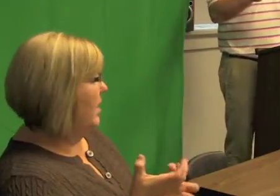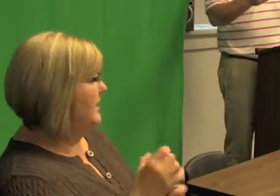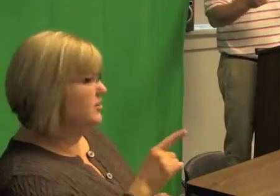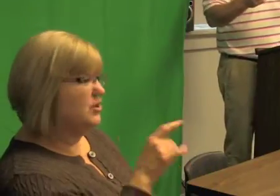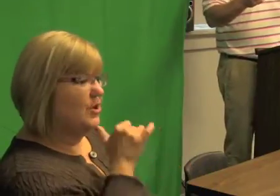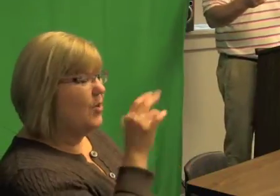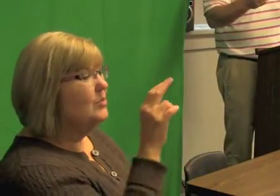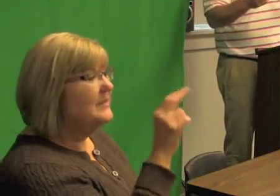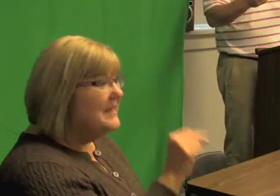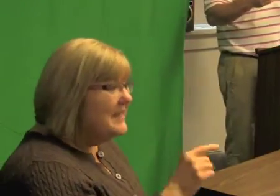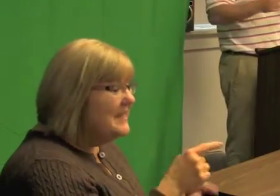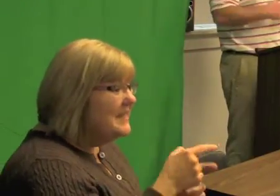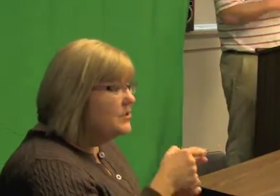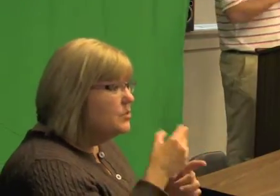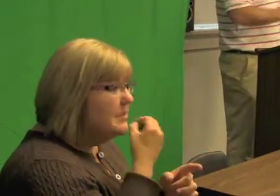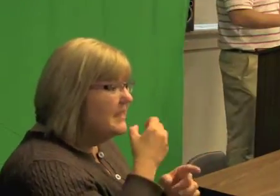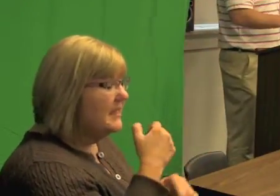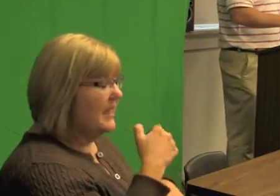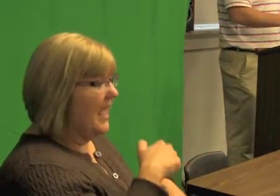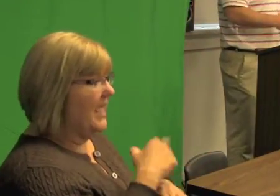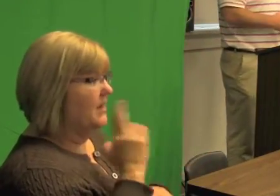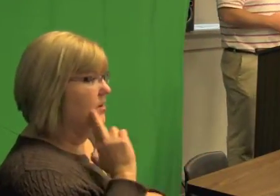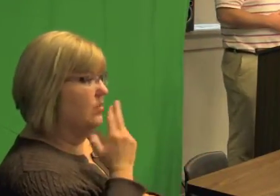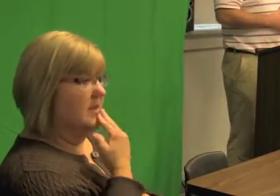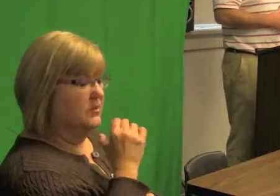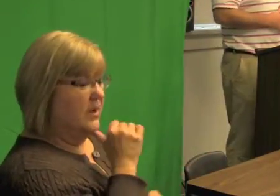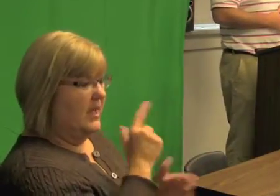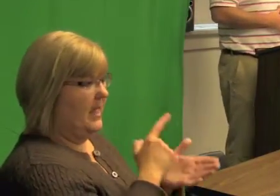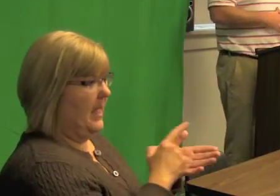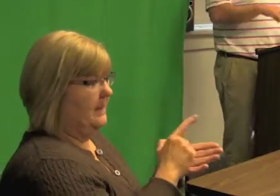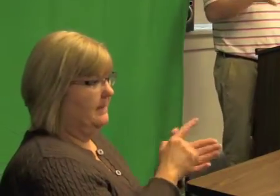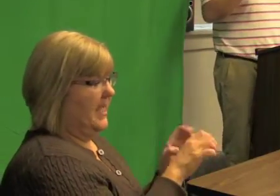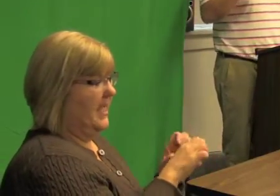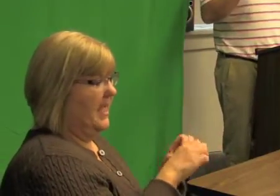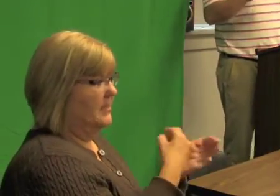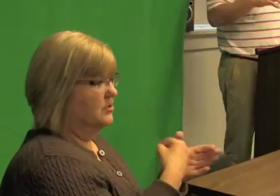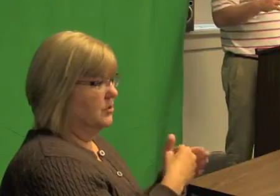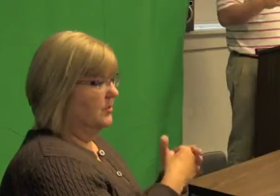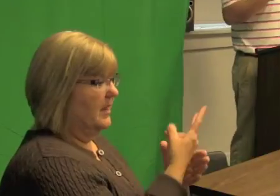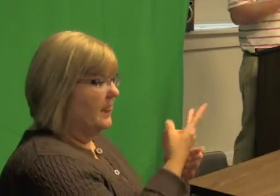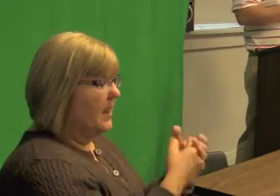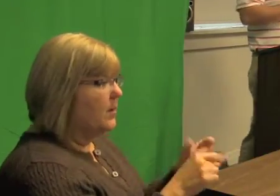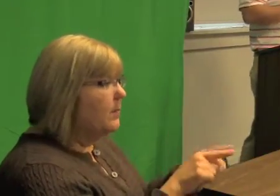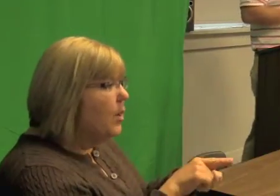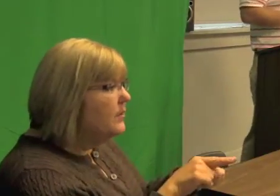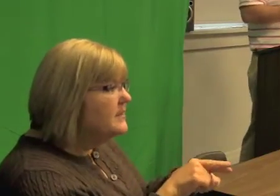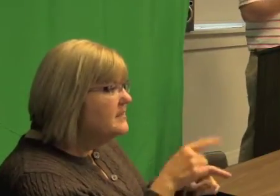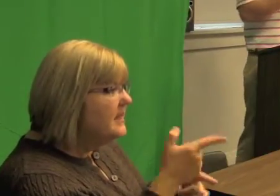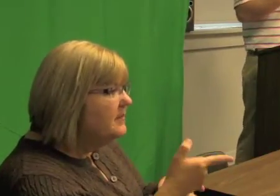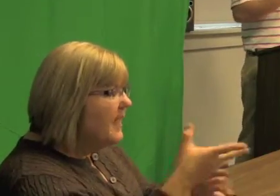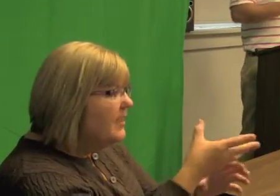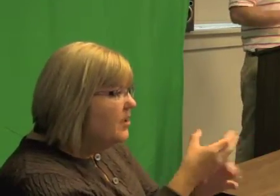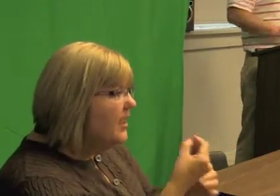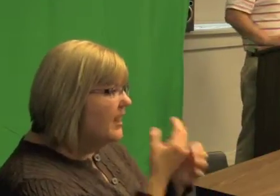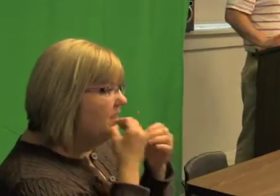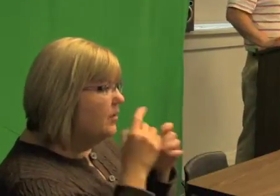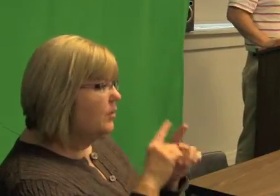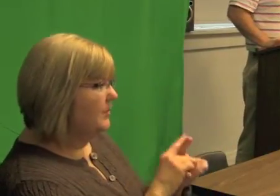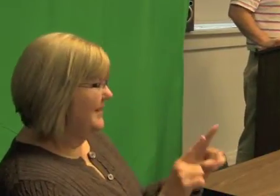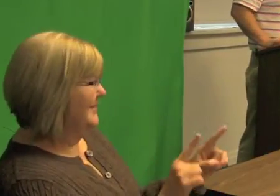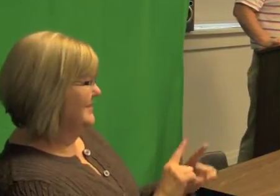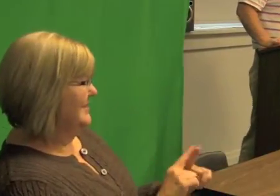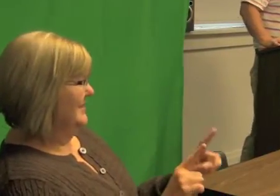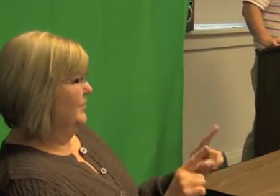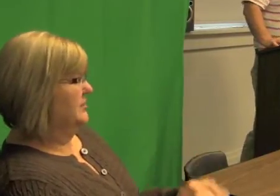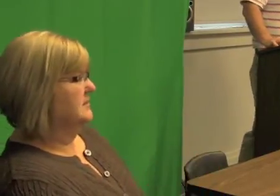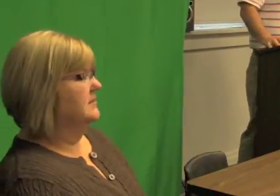need to eat at a restaurant. You don't need to go pay that extra money. So even though they're both the same thing, you're both getting food, there's a difference between need and want